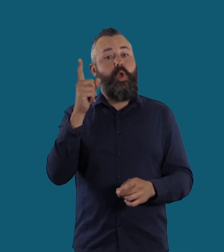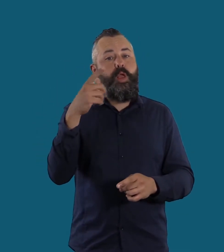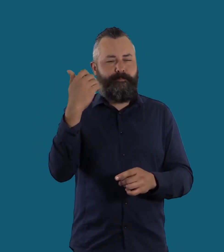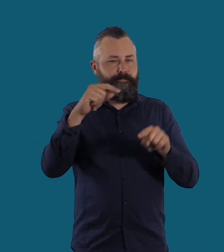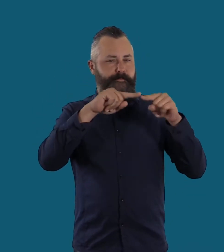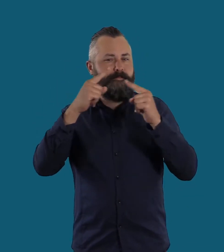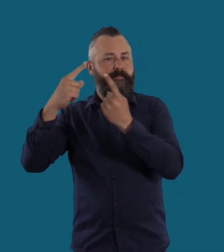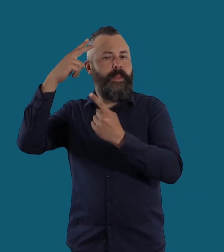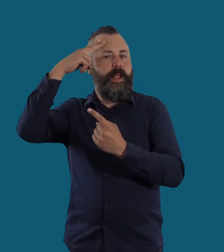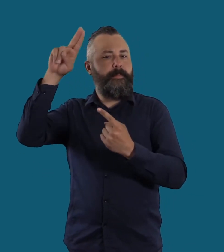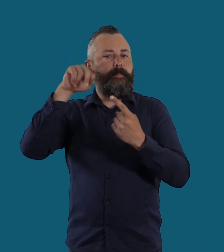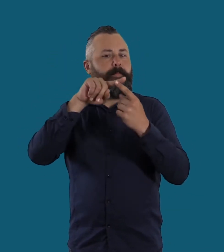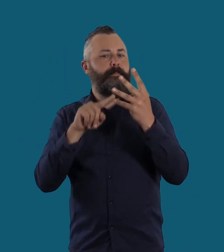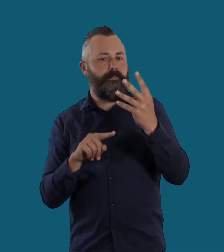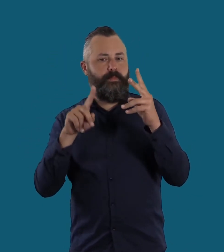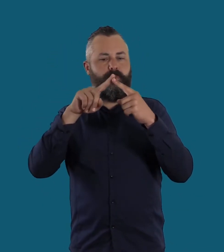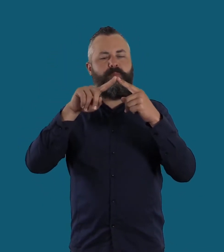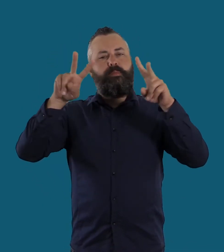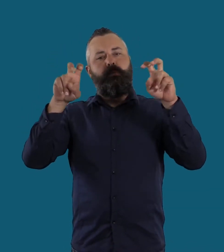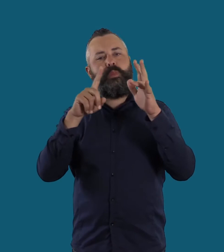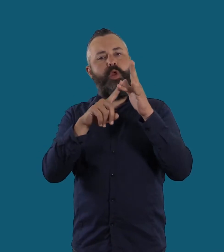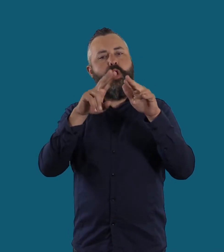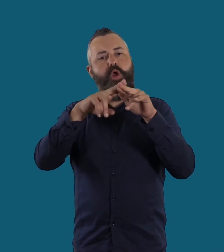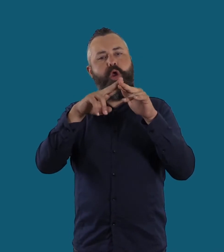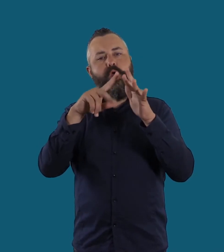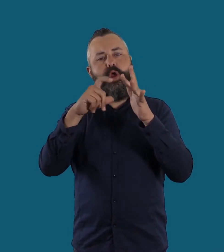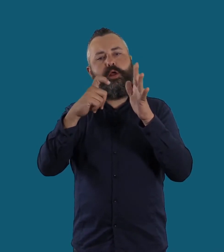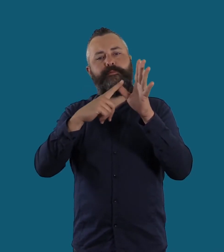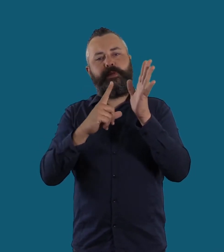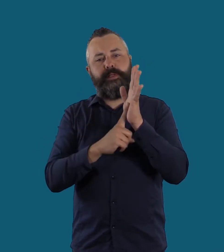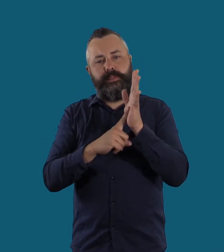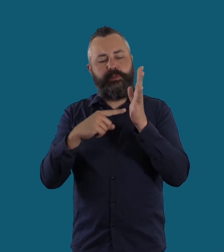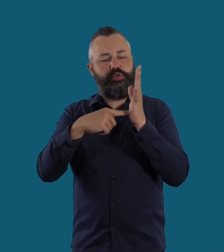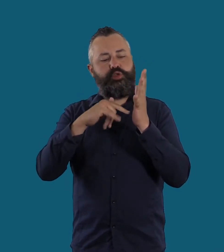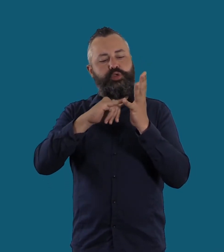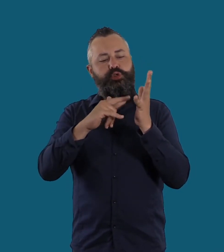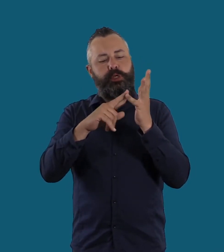ATWC issues several types of warnings. Official tsunami watches,